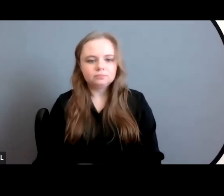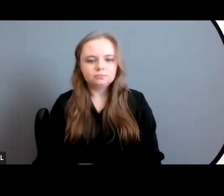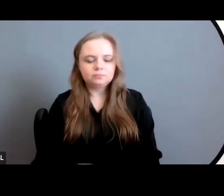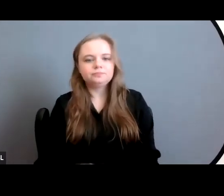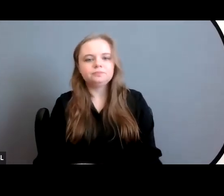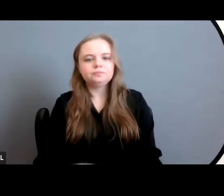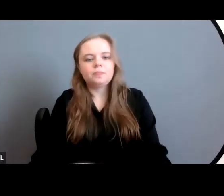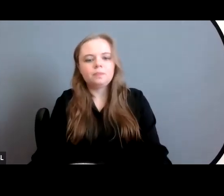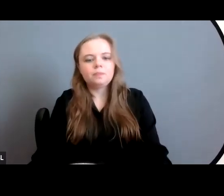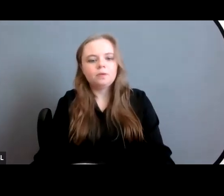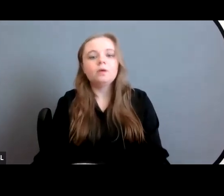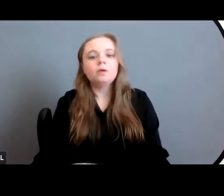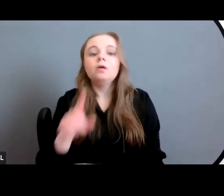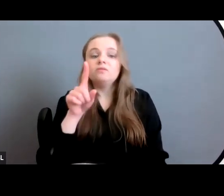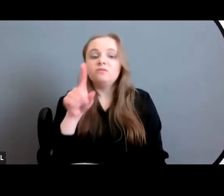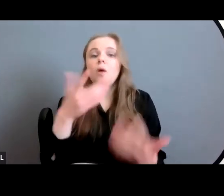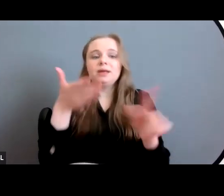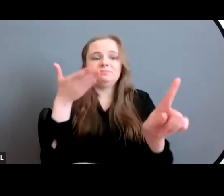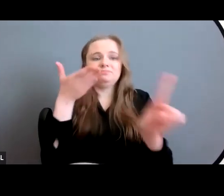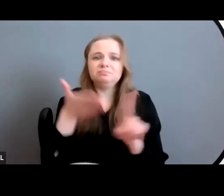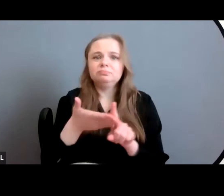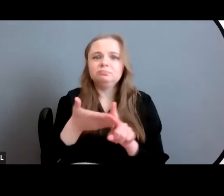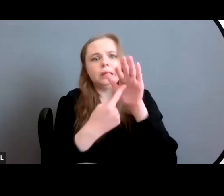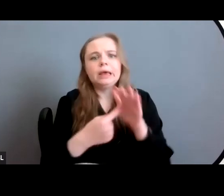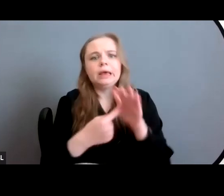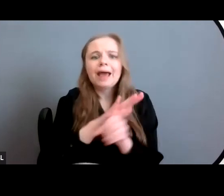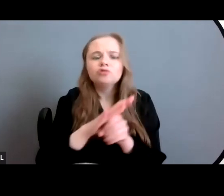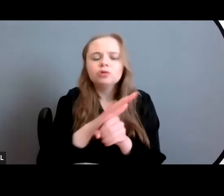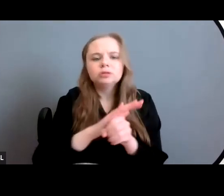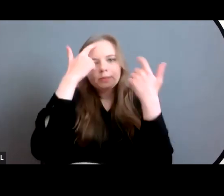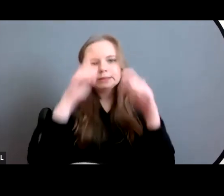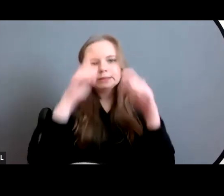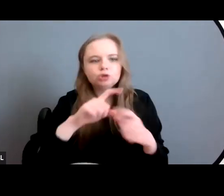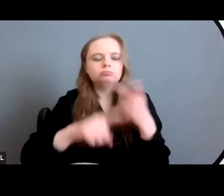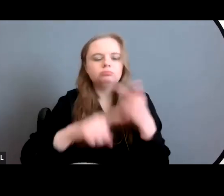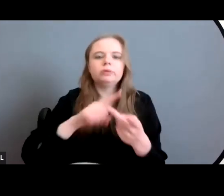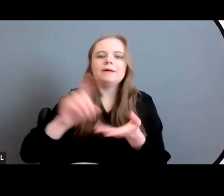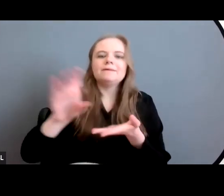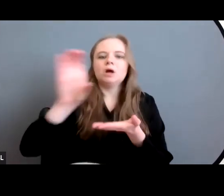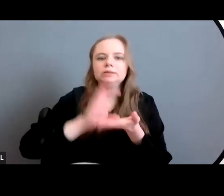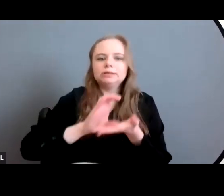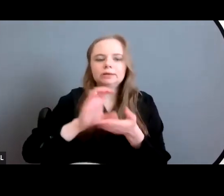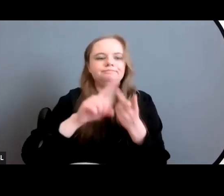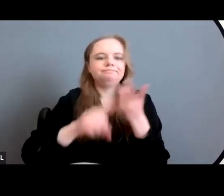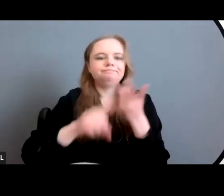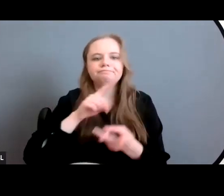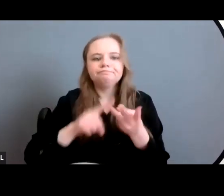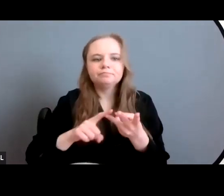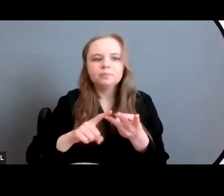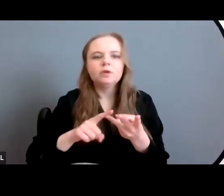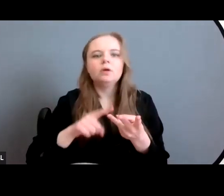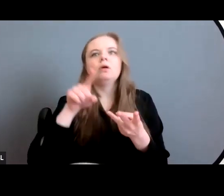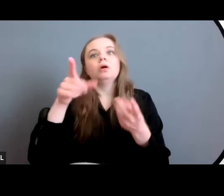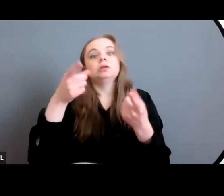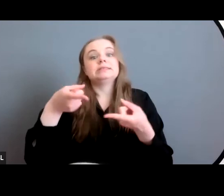that highlighted some really key areas around accommodation and around funding and around the need for greater accountability from senior